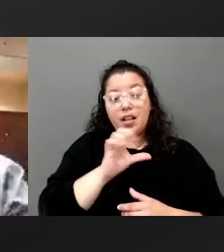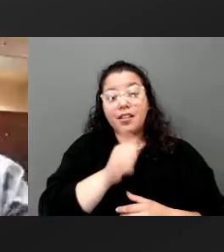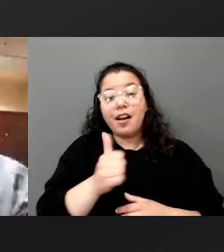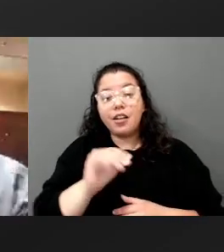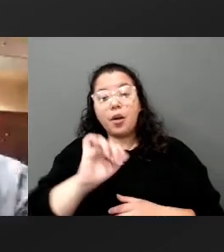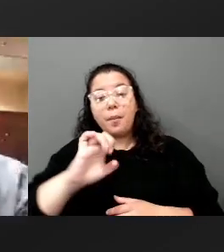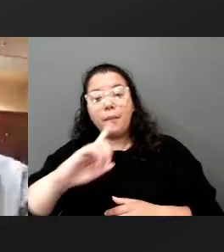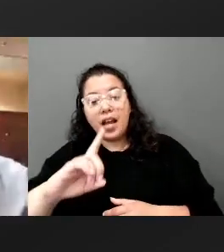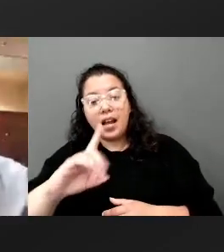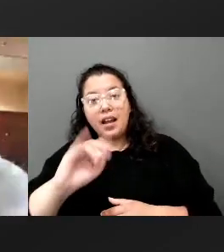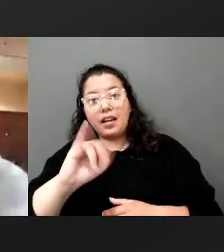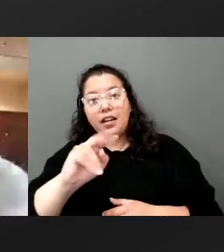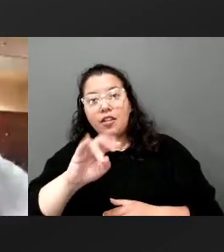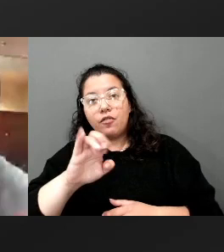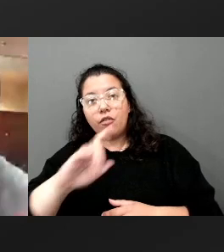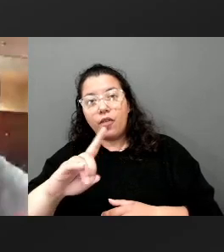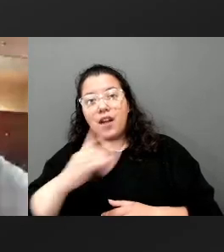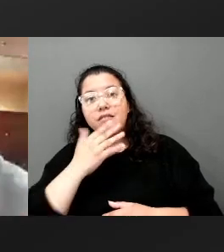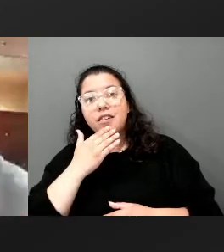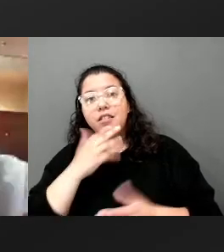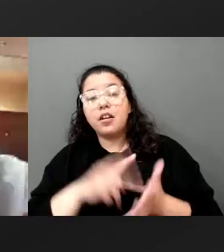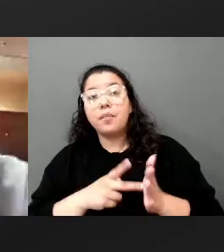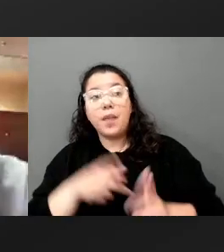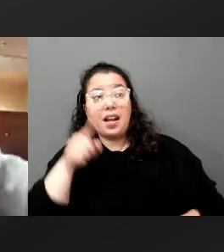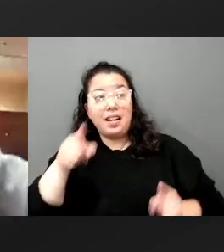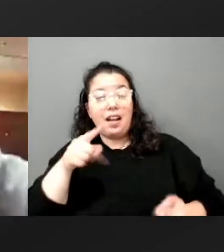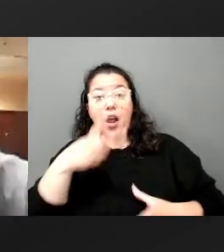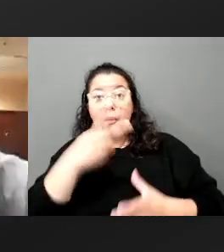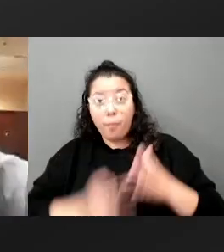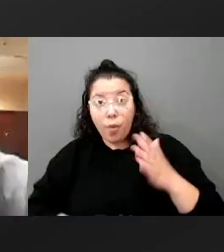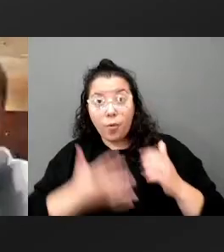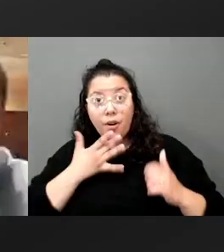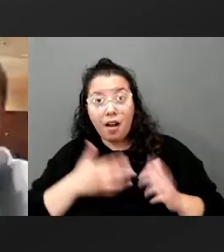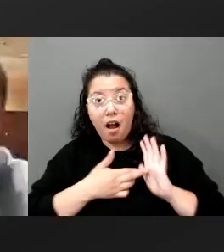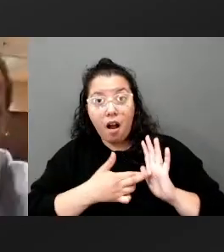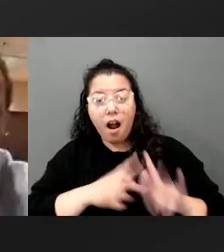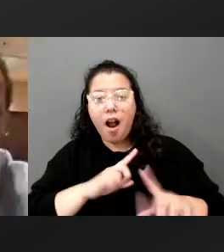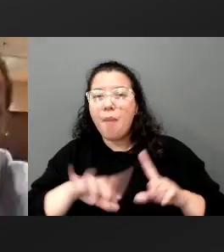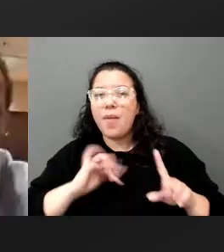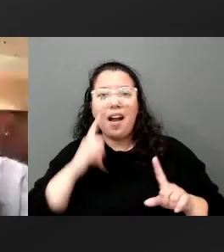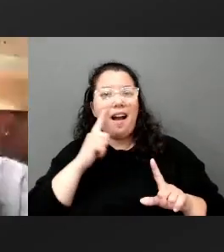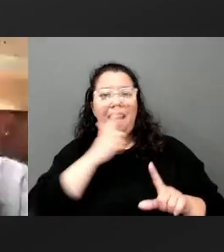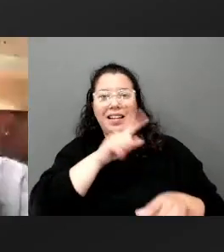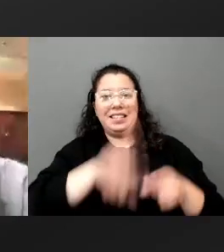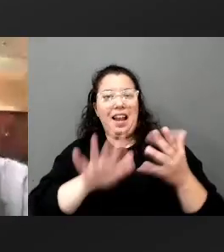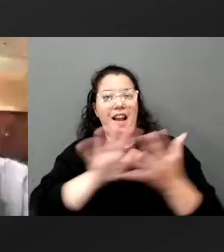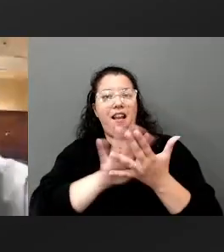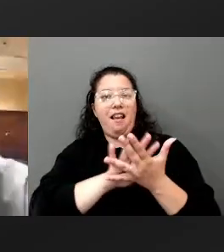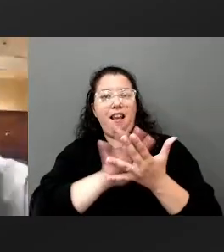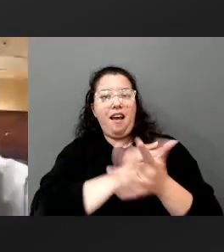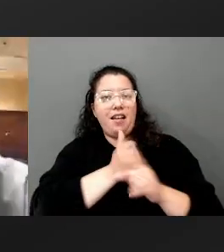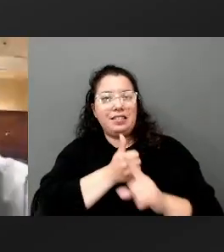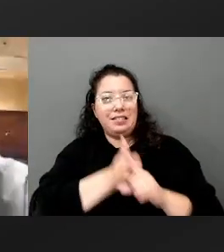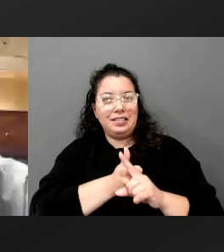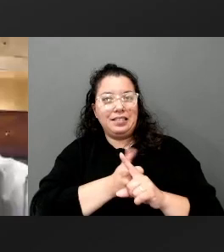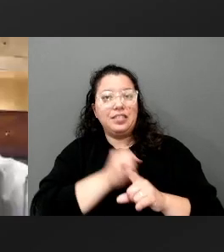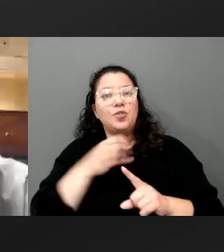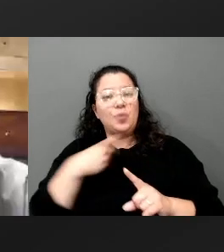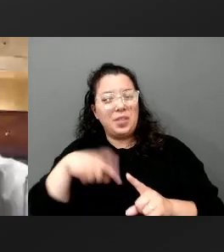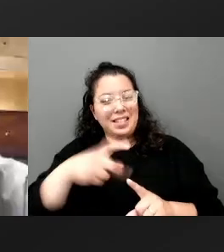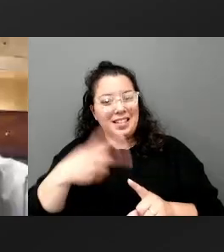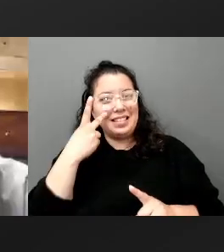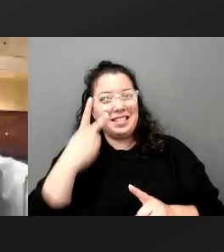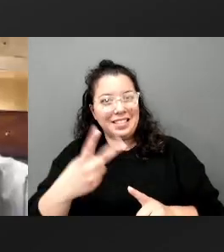part of the mid-infrared colors. And the different colors show us very different things. So I just wanted to highlight that there are so many